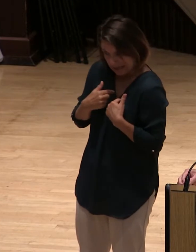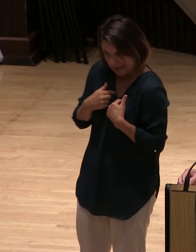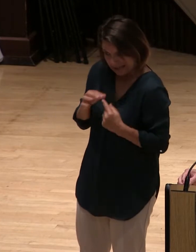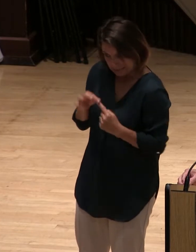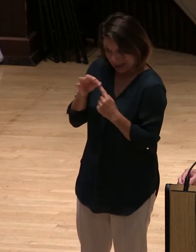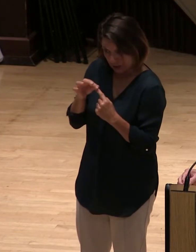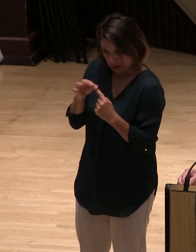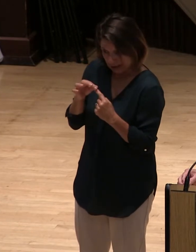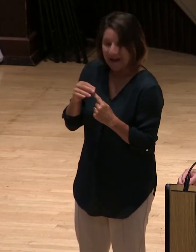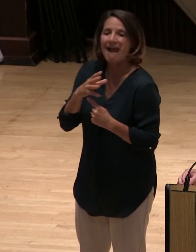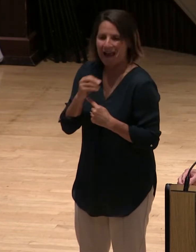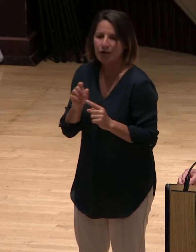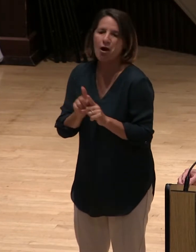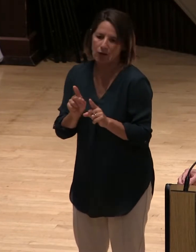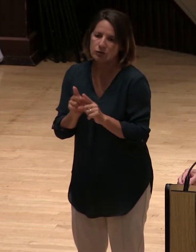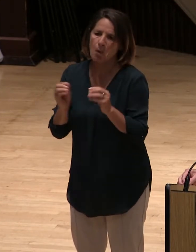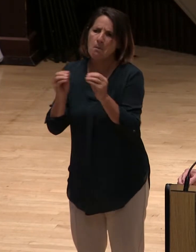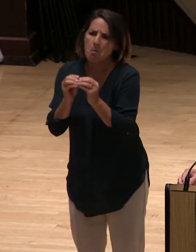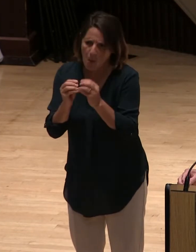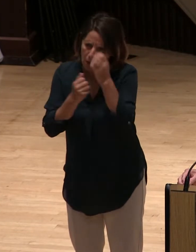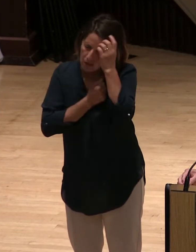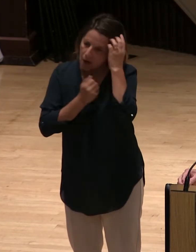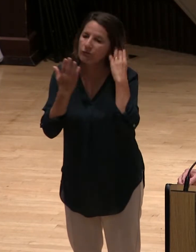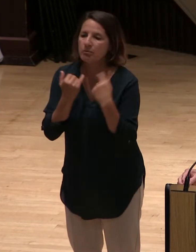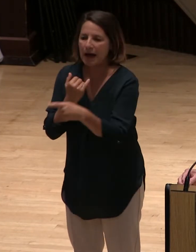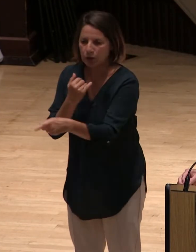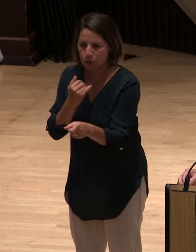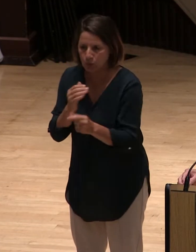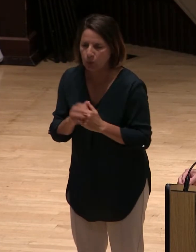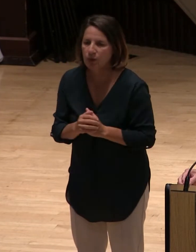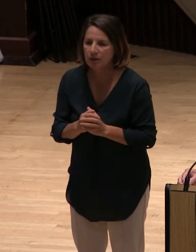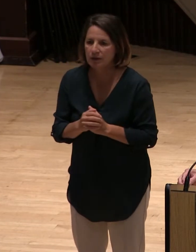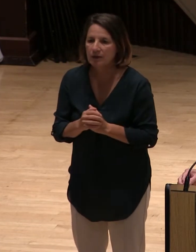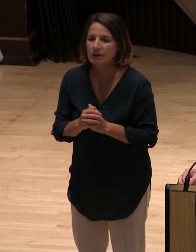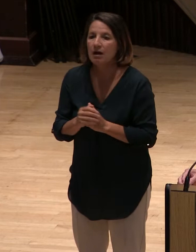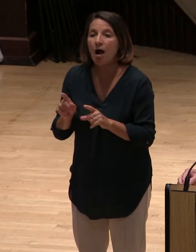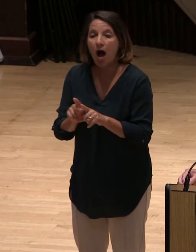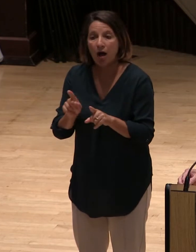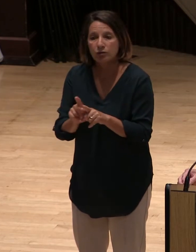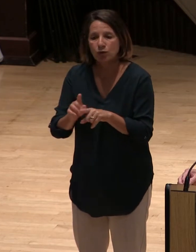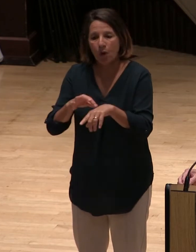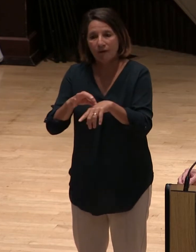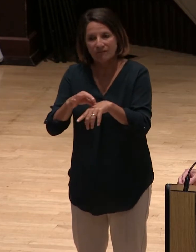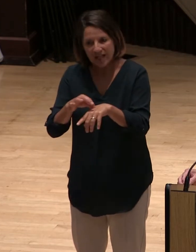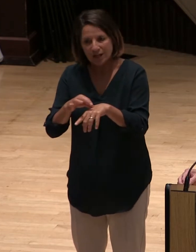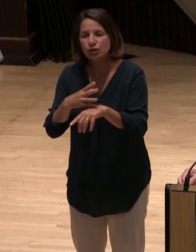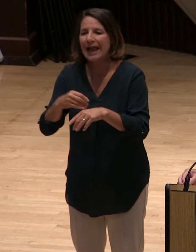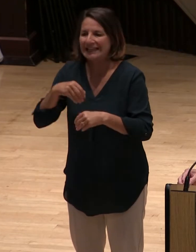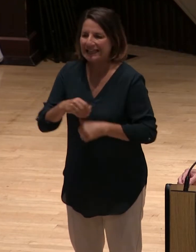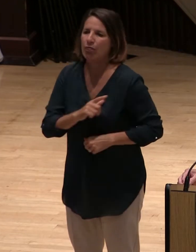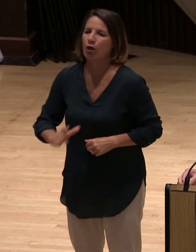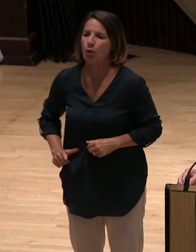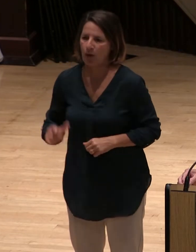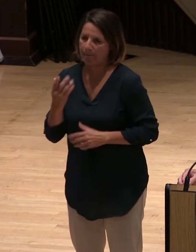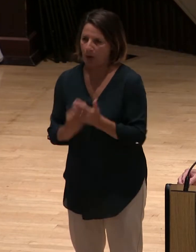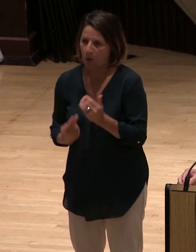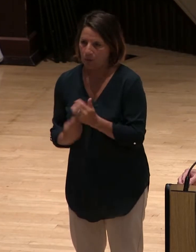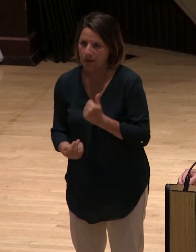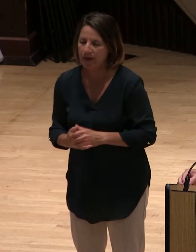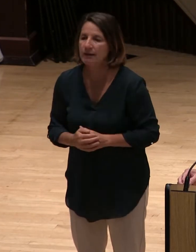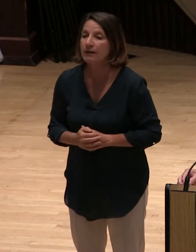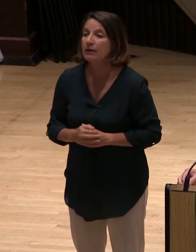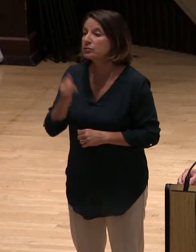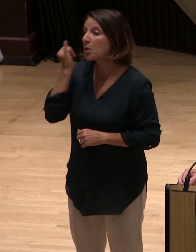but even more so to you, both in the flesh and in the Lord. So if you regard